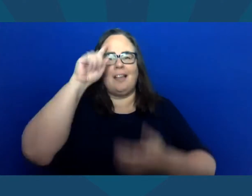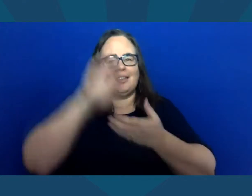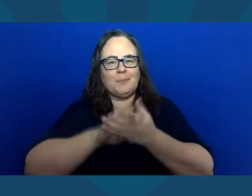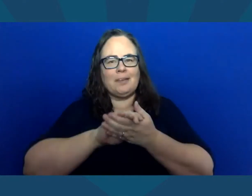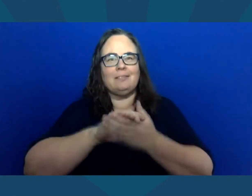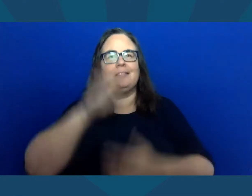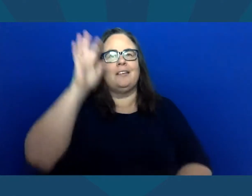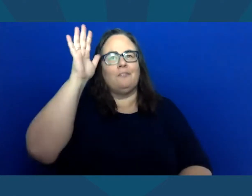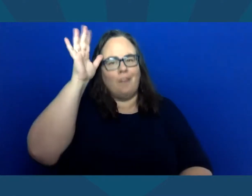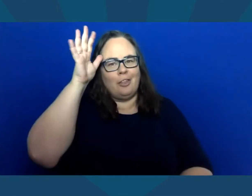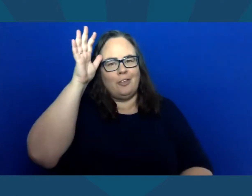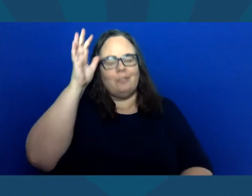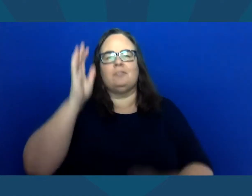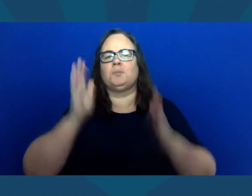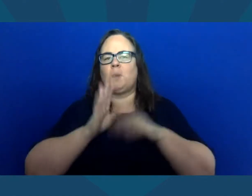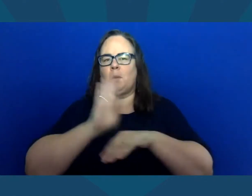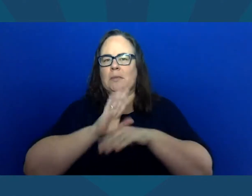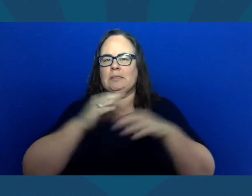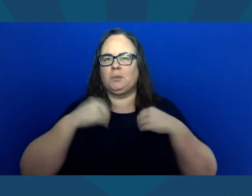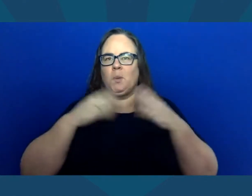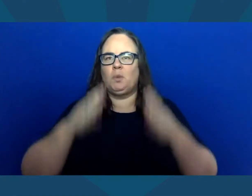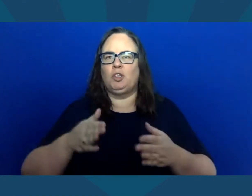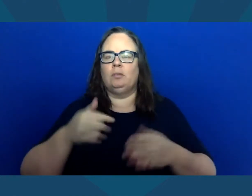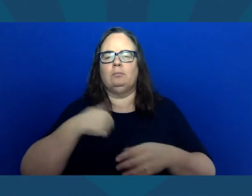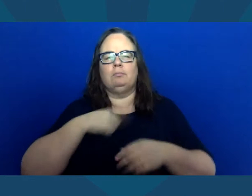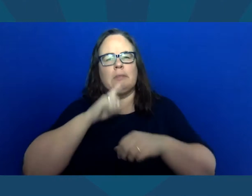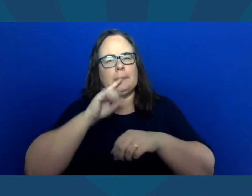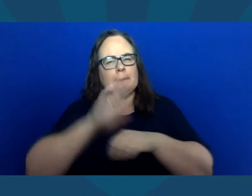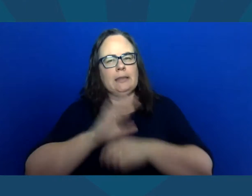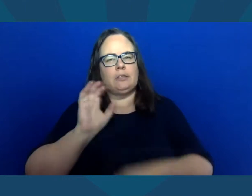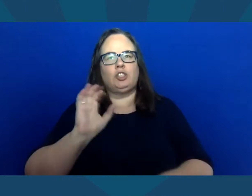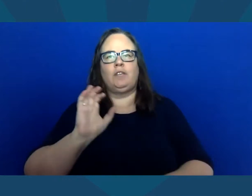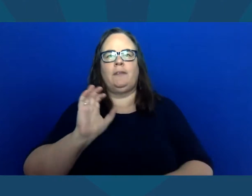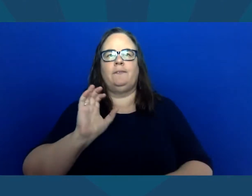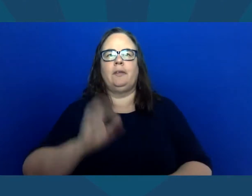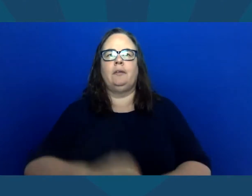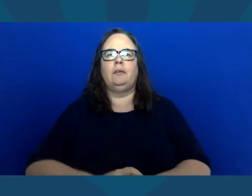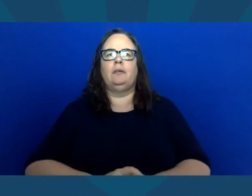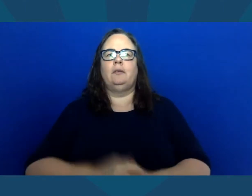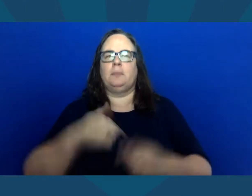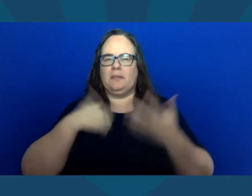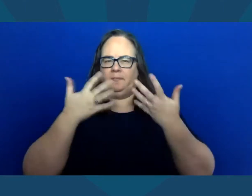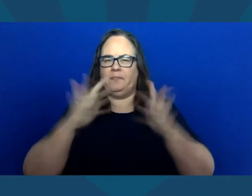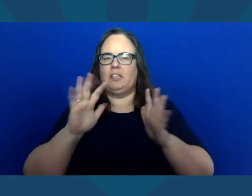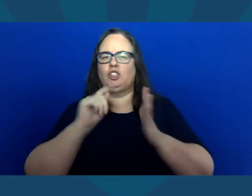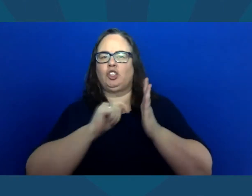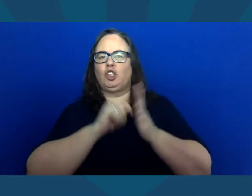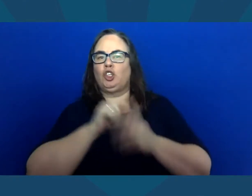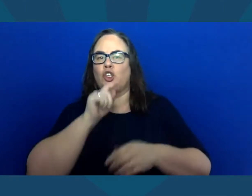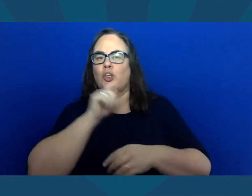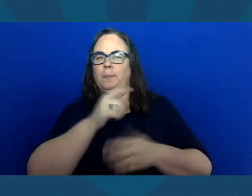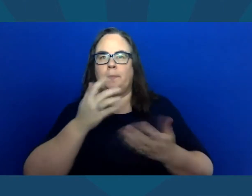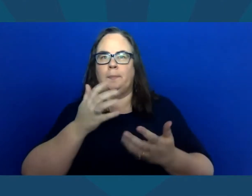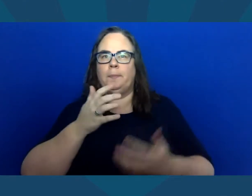I'm a husband, father, small business owner, and committed conservative.